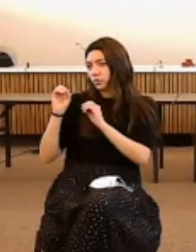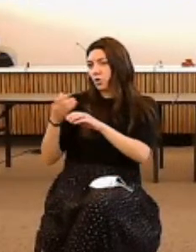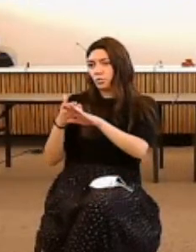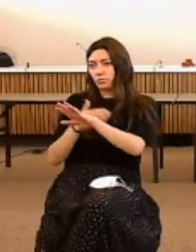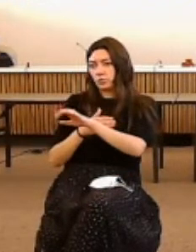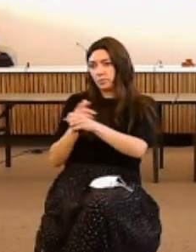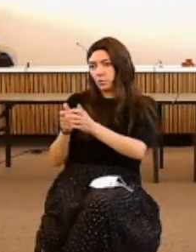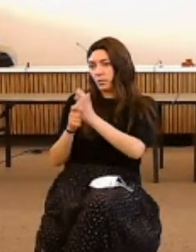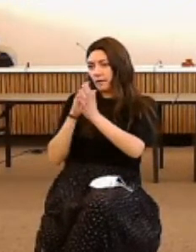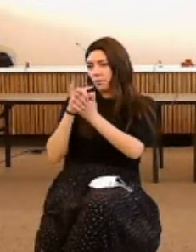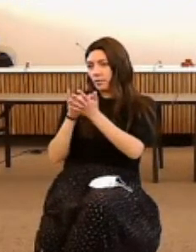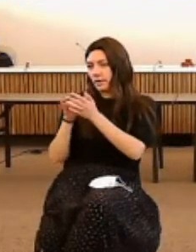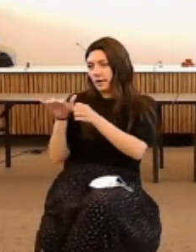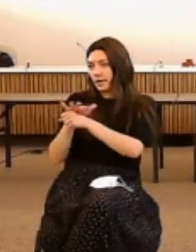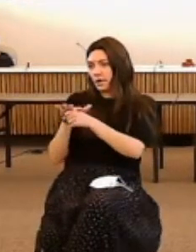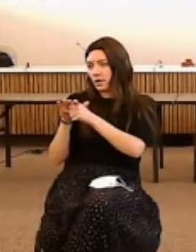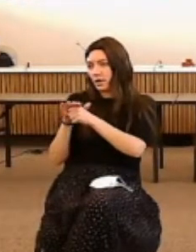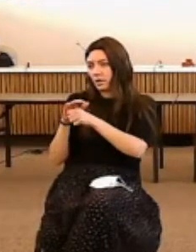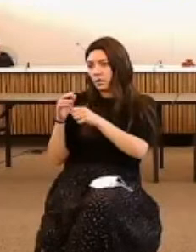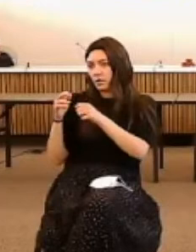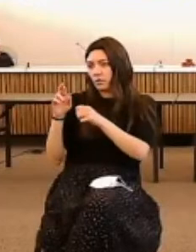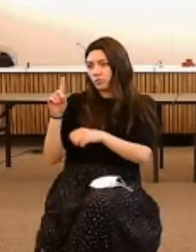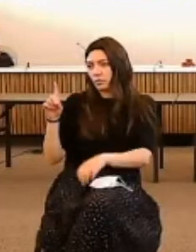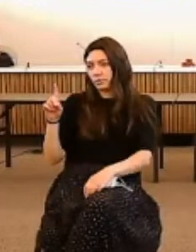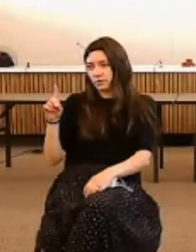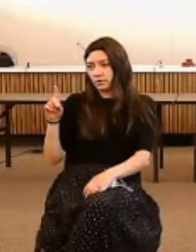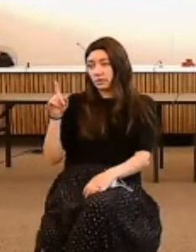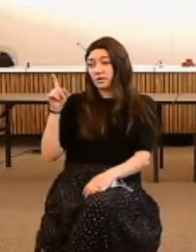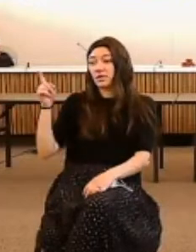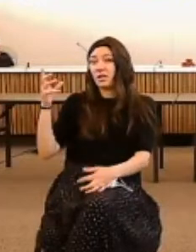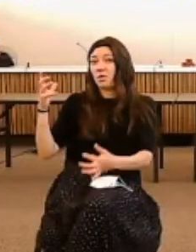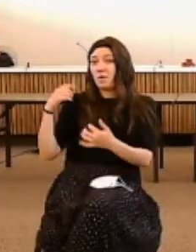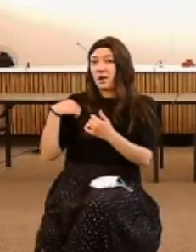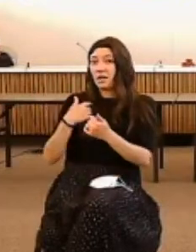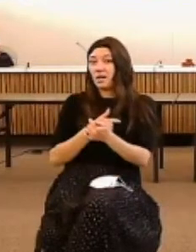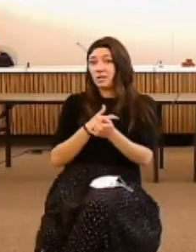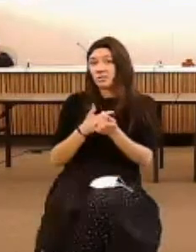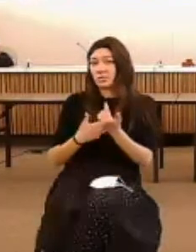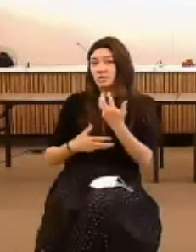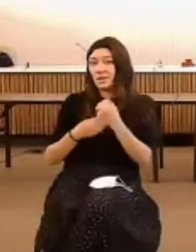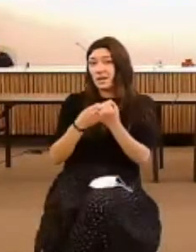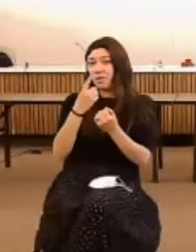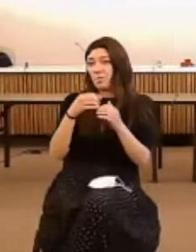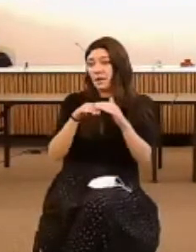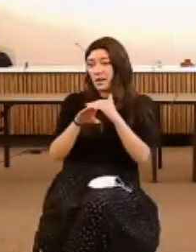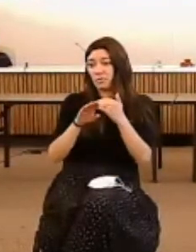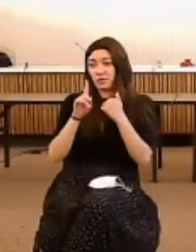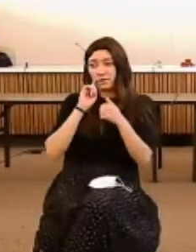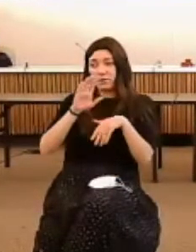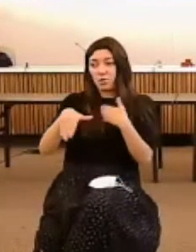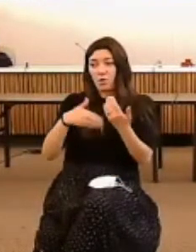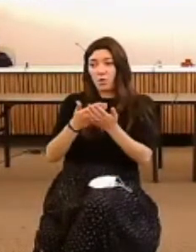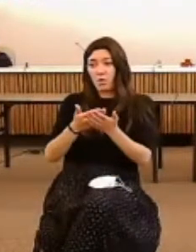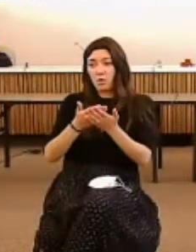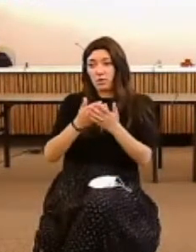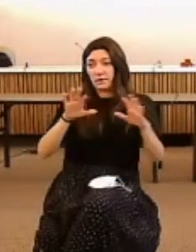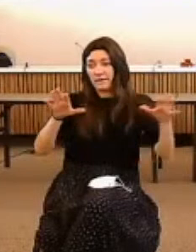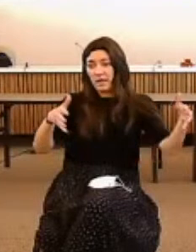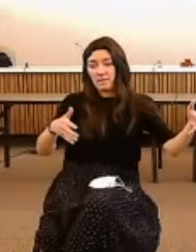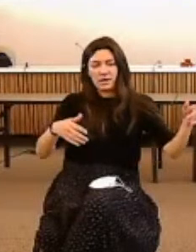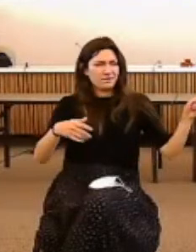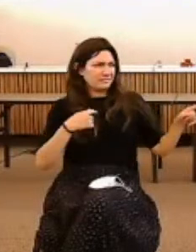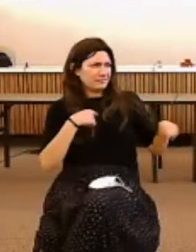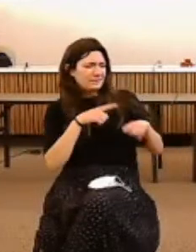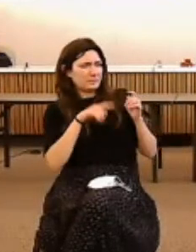of the area roads whatsoever. So much so that they actually want us to only do one entrance for this entire development. Right. I can't believe that.